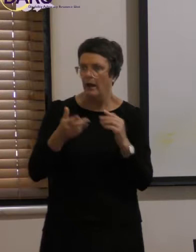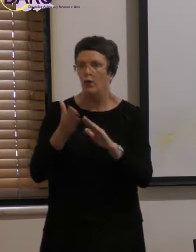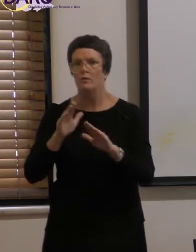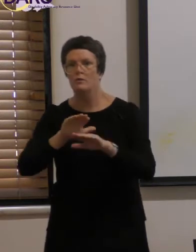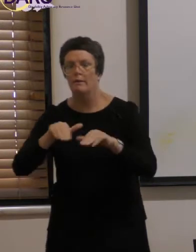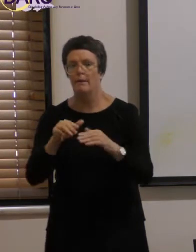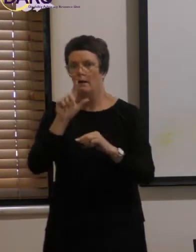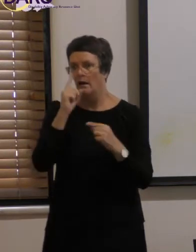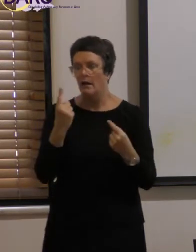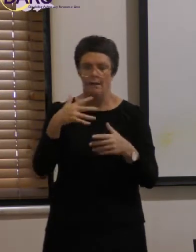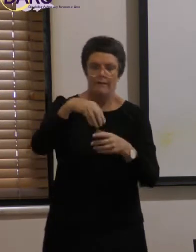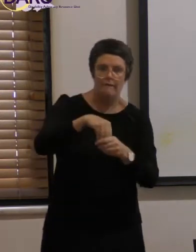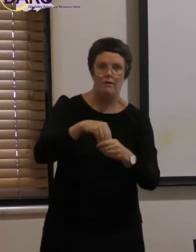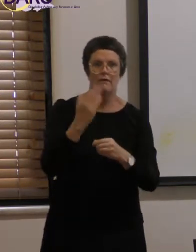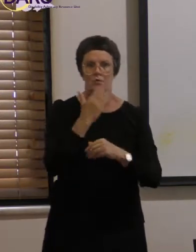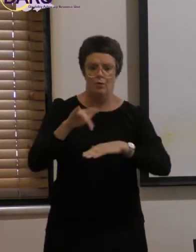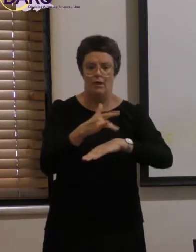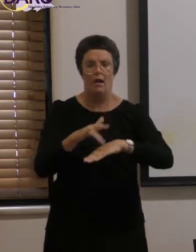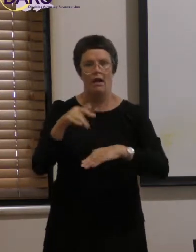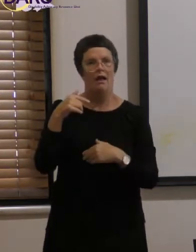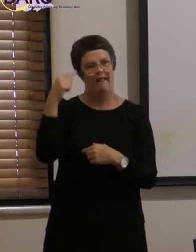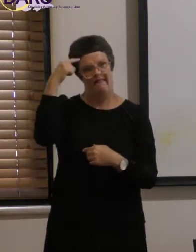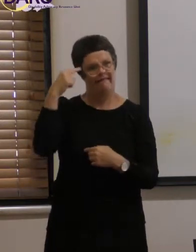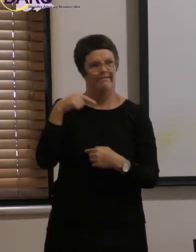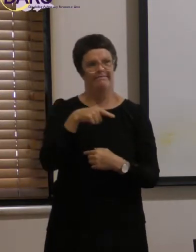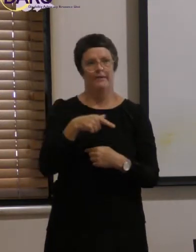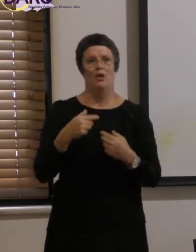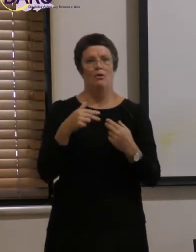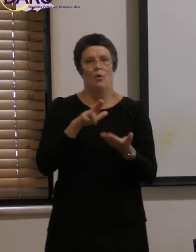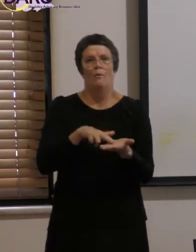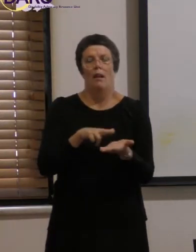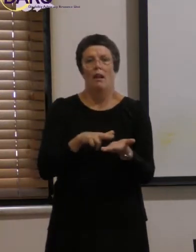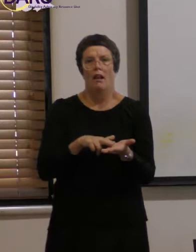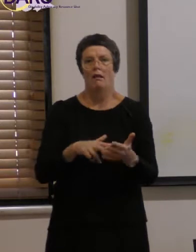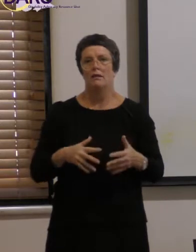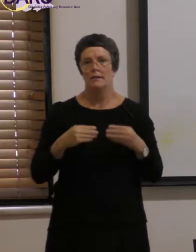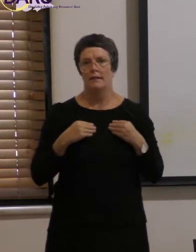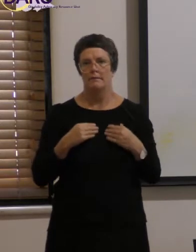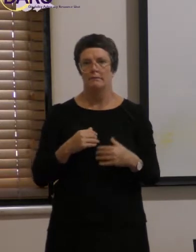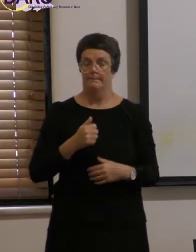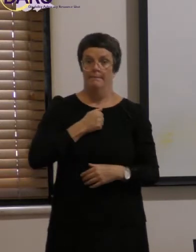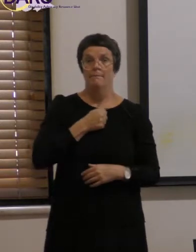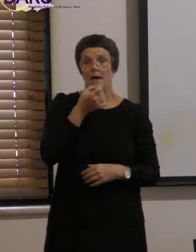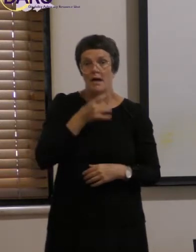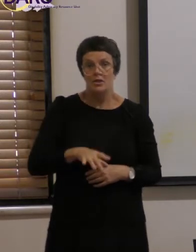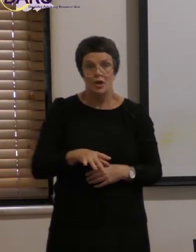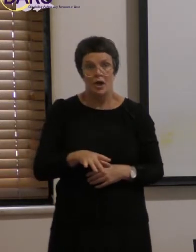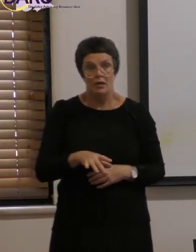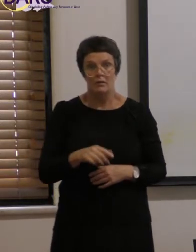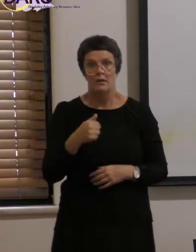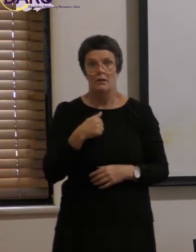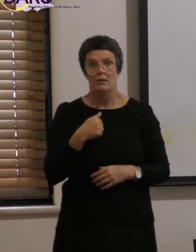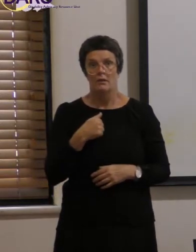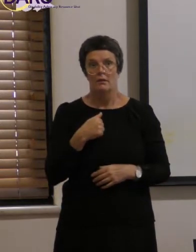the school play, to go part-time. I can remember when my child started at